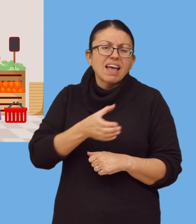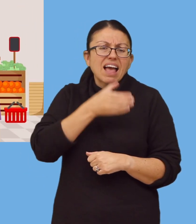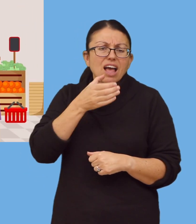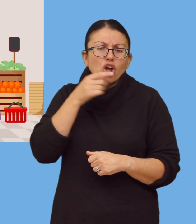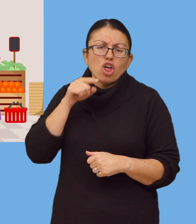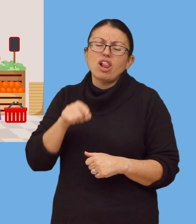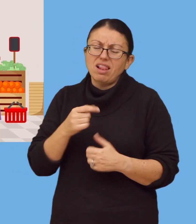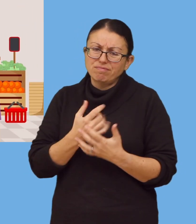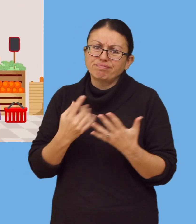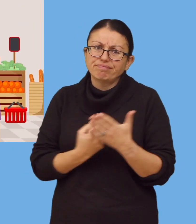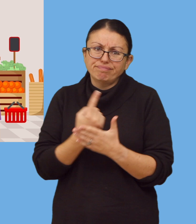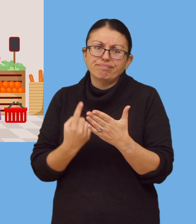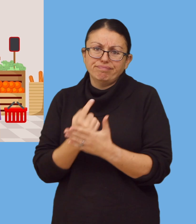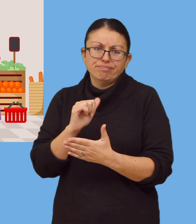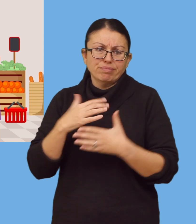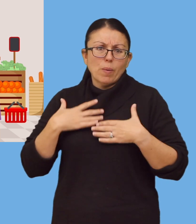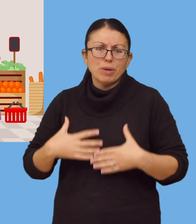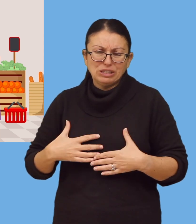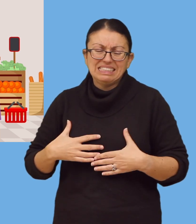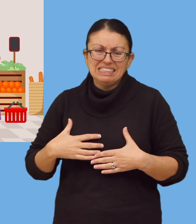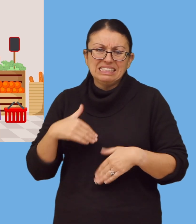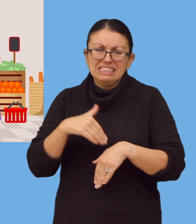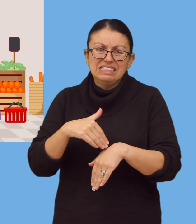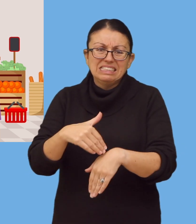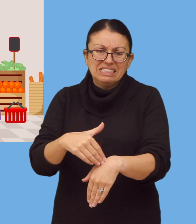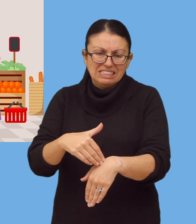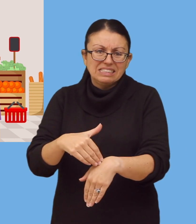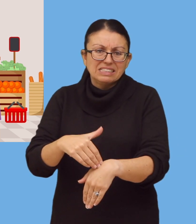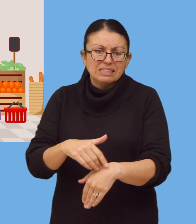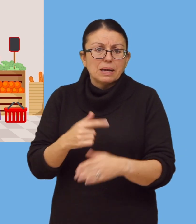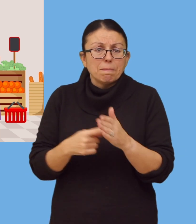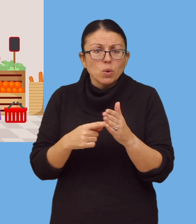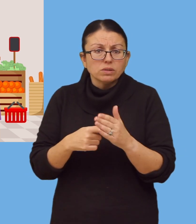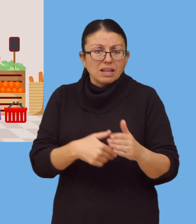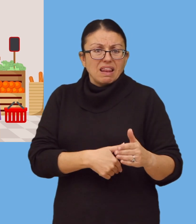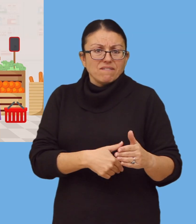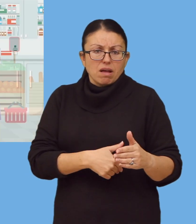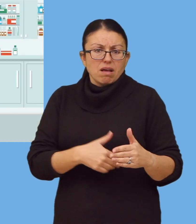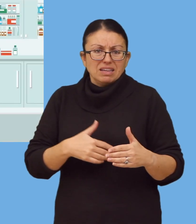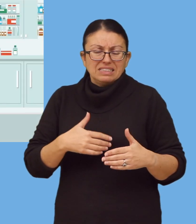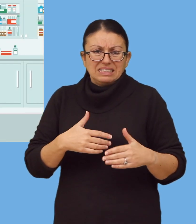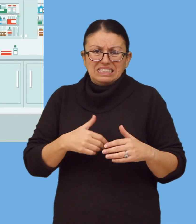after surgery. Eating a healthy diet before and after your surgery can really help.